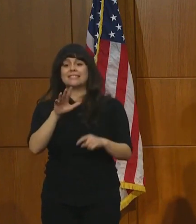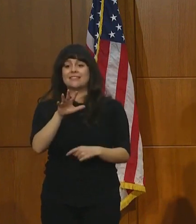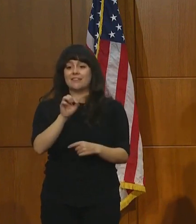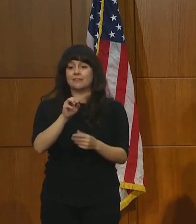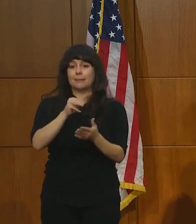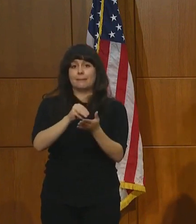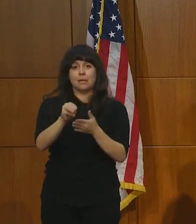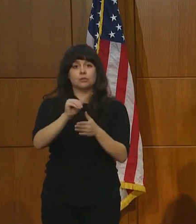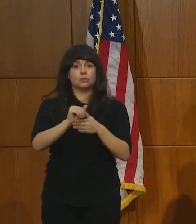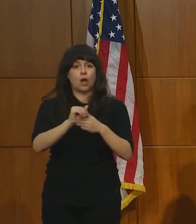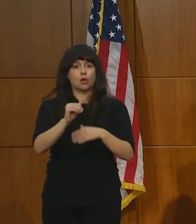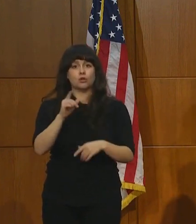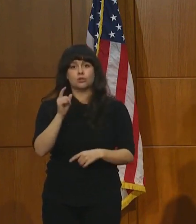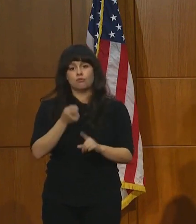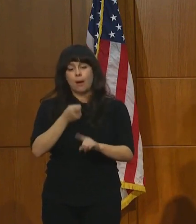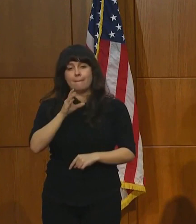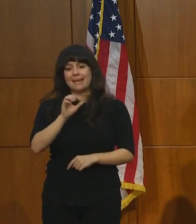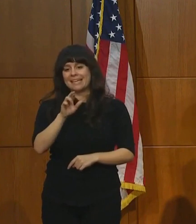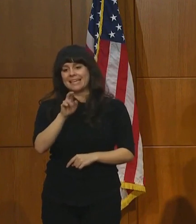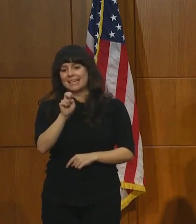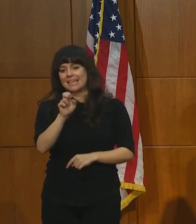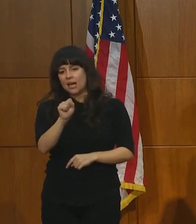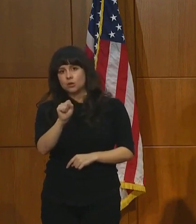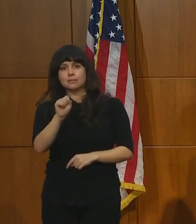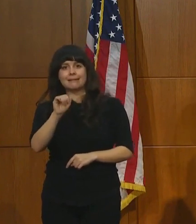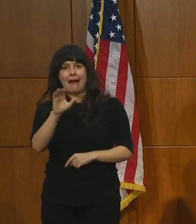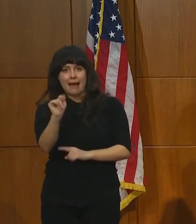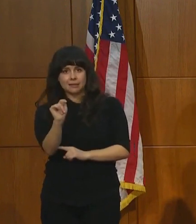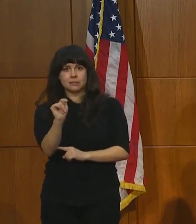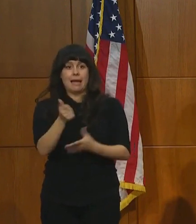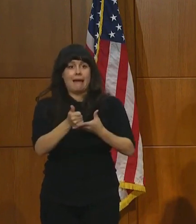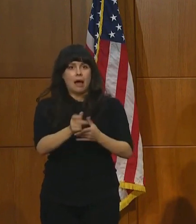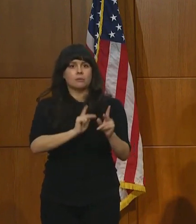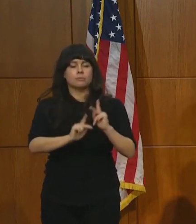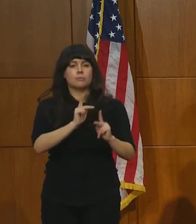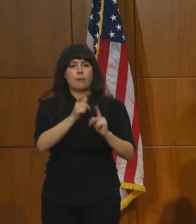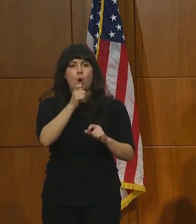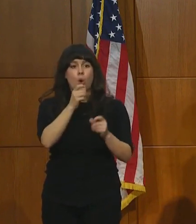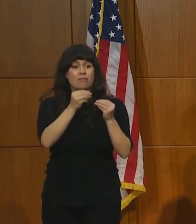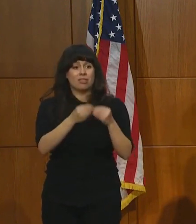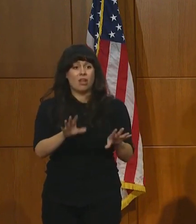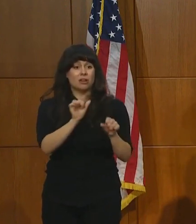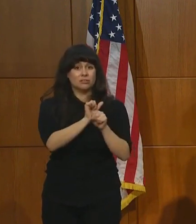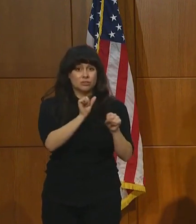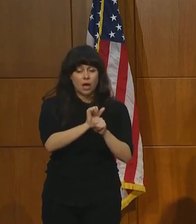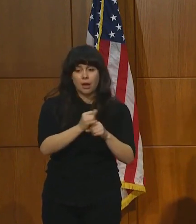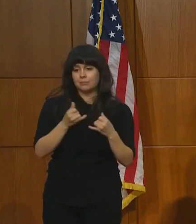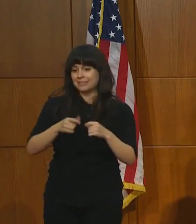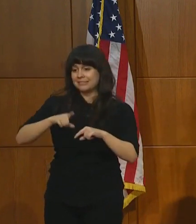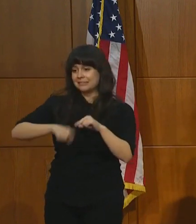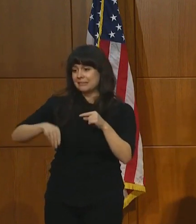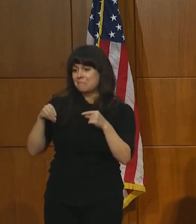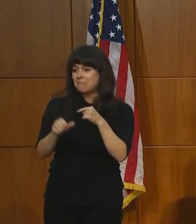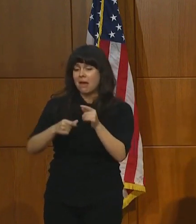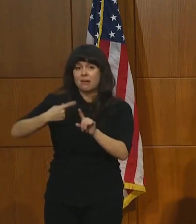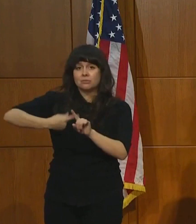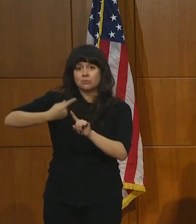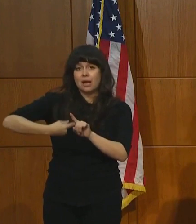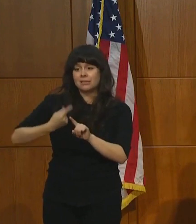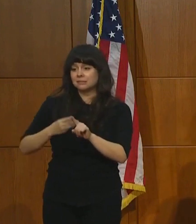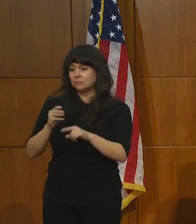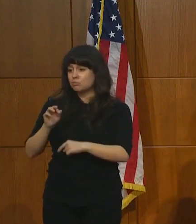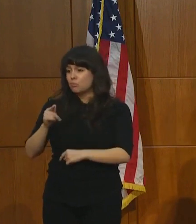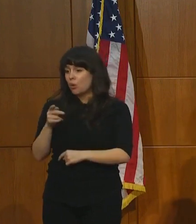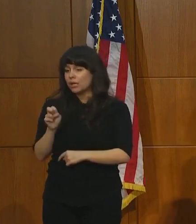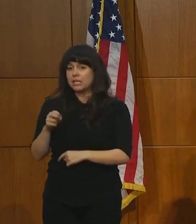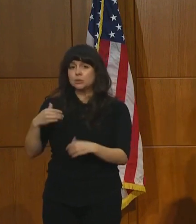help people who are unable to pay their rent or mortgage if they've lost their job or income due to this pandemic. That